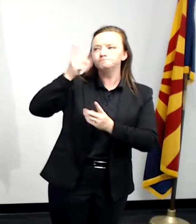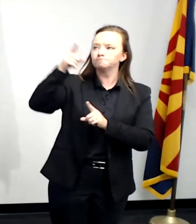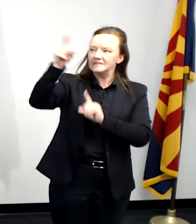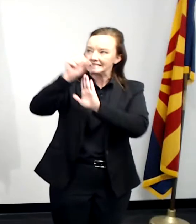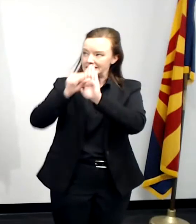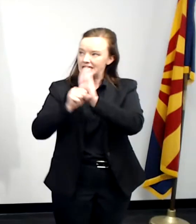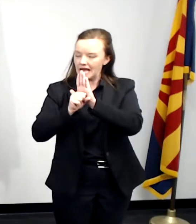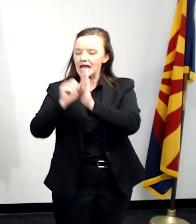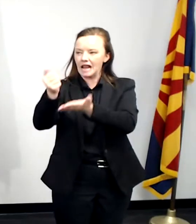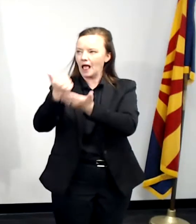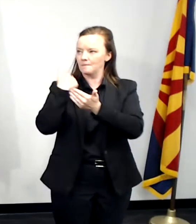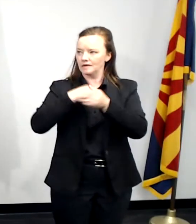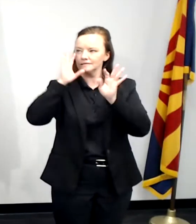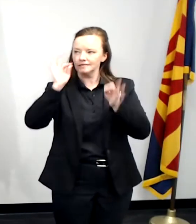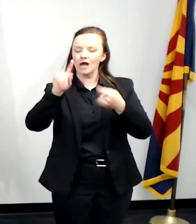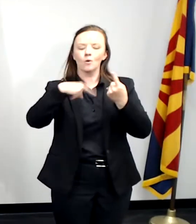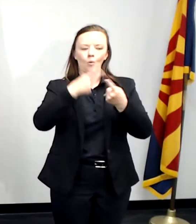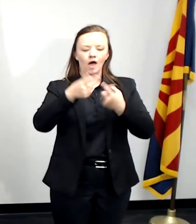social distancing.